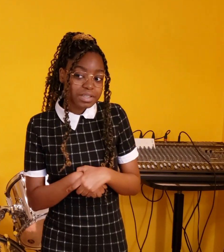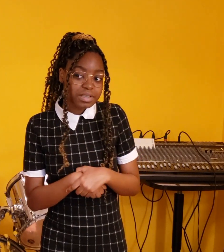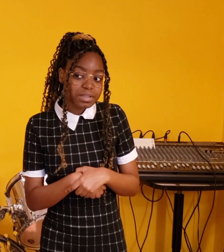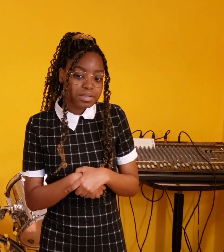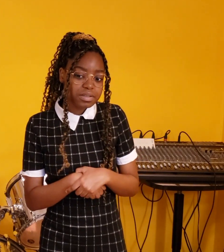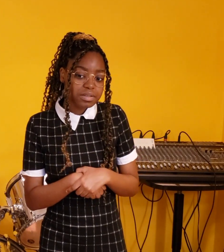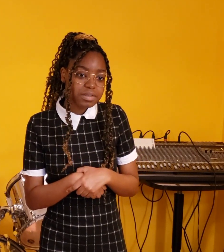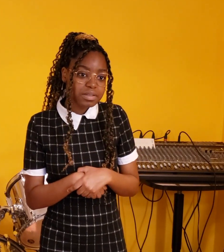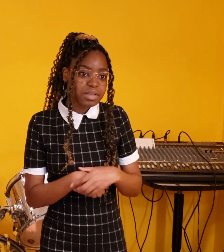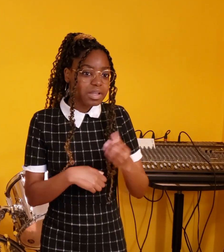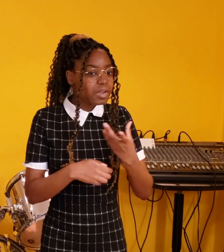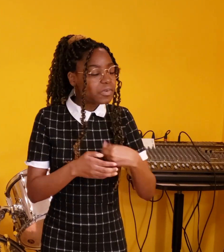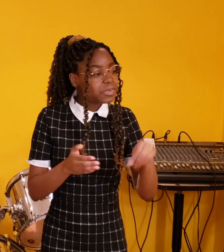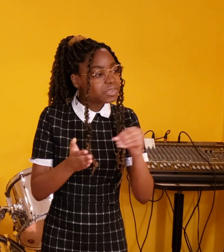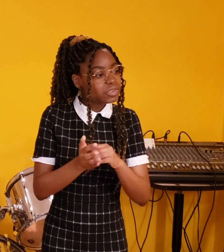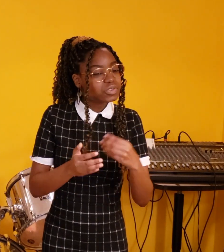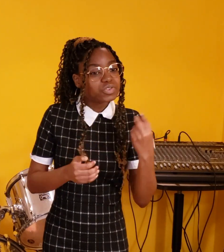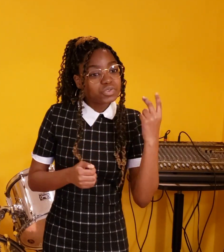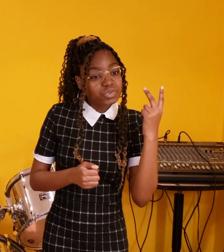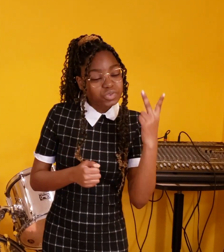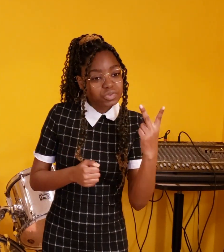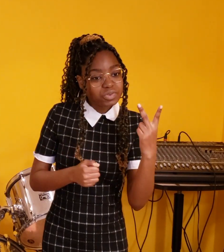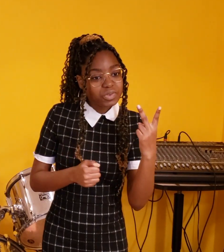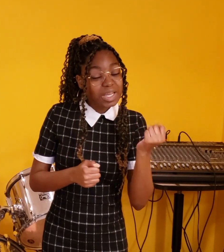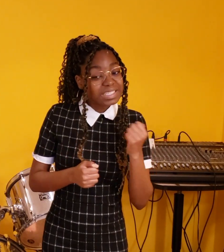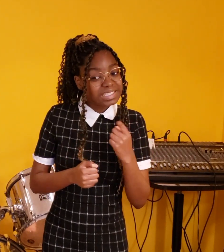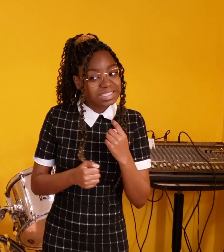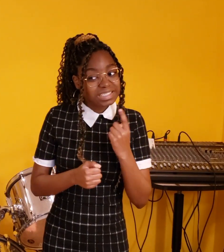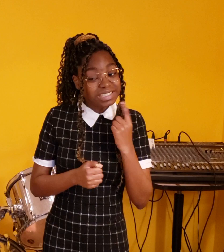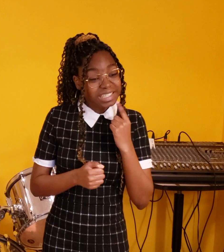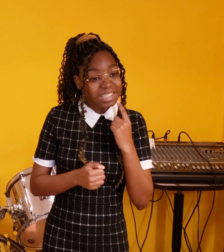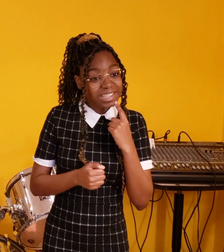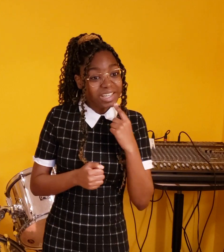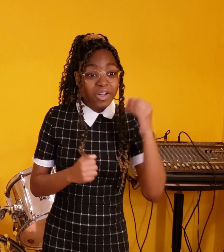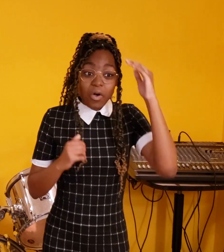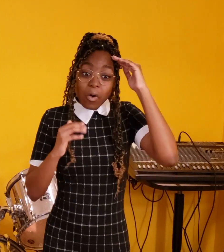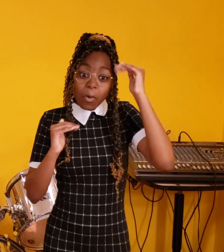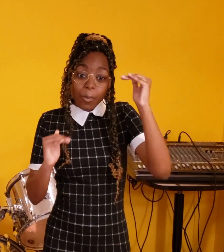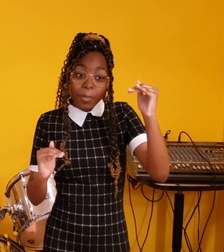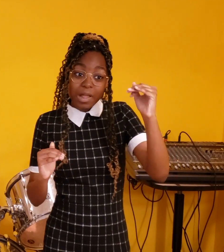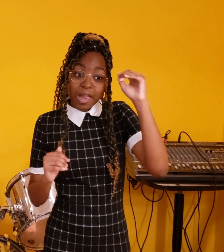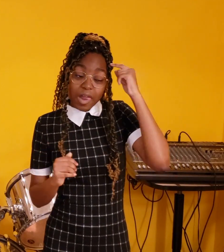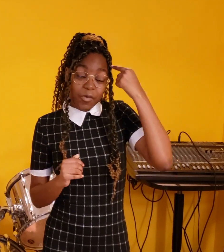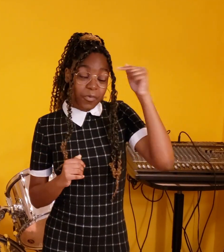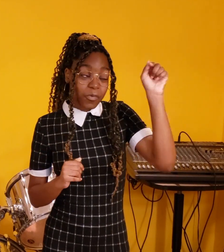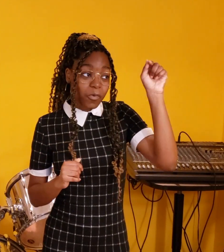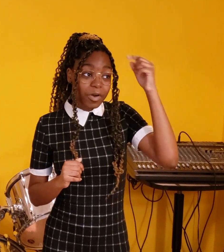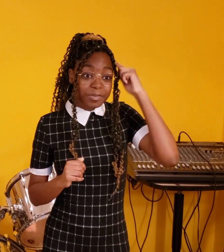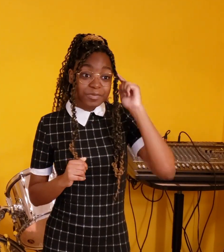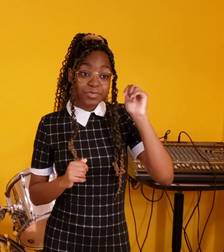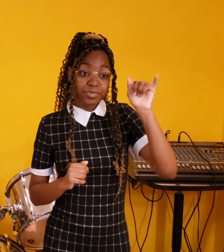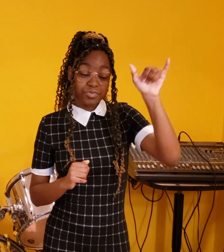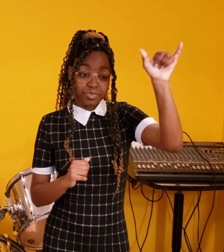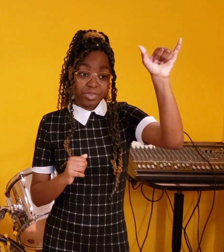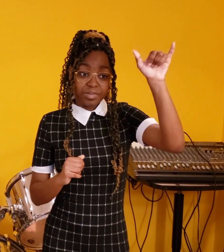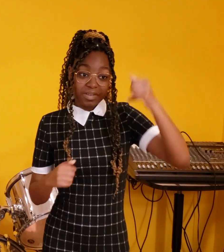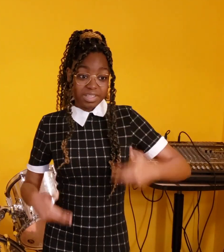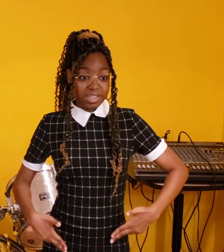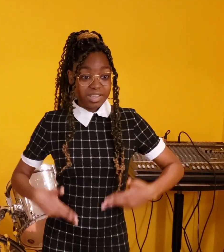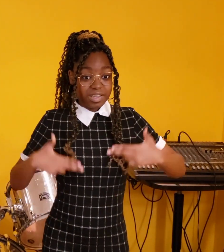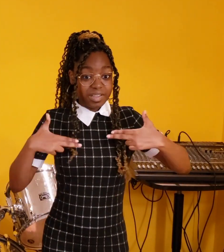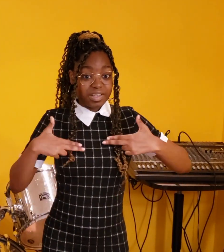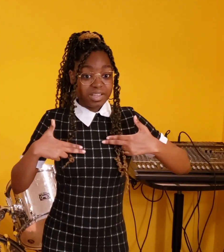in verse 2, in hope, watch this, in hope of eternal life, which